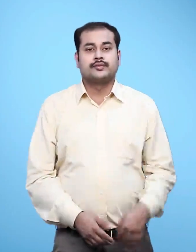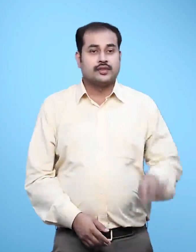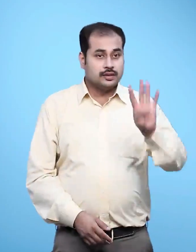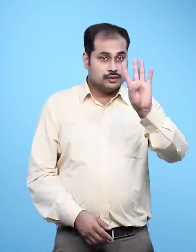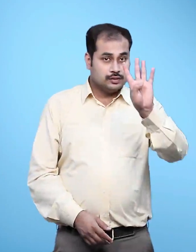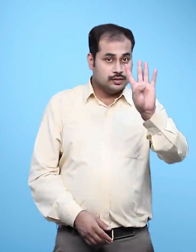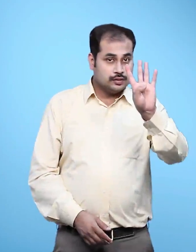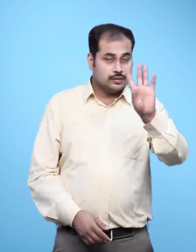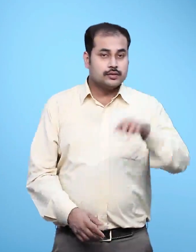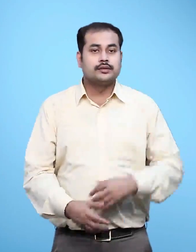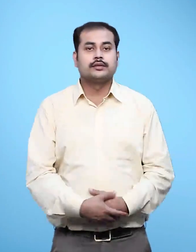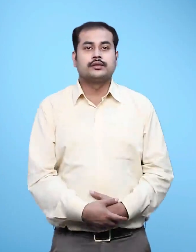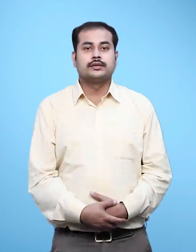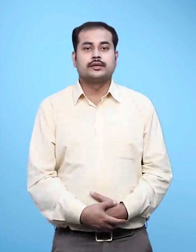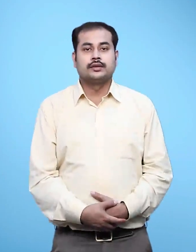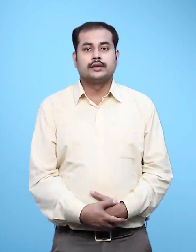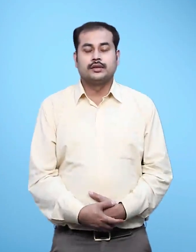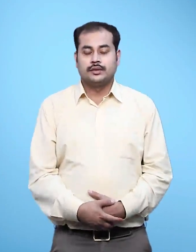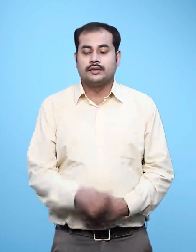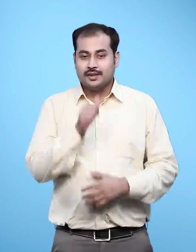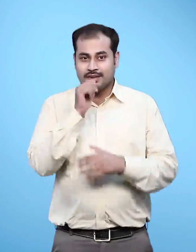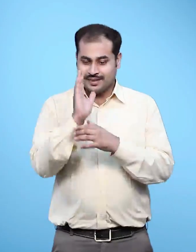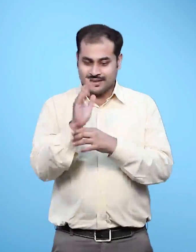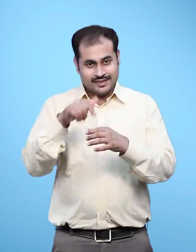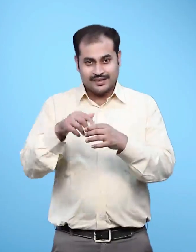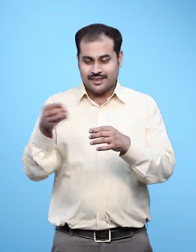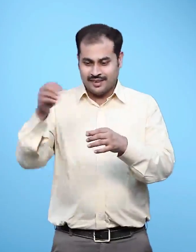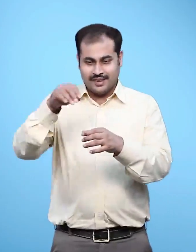Instruction 4 Stir the water in the glass.